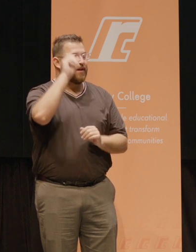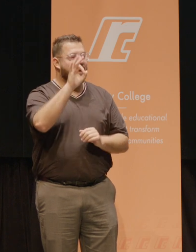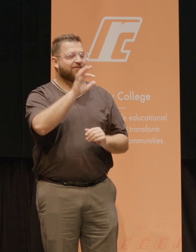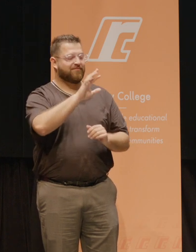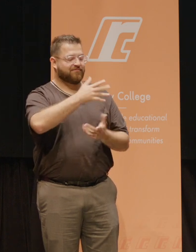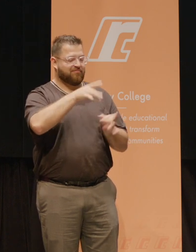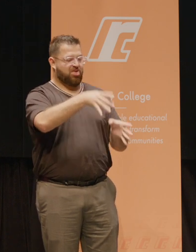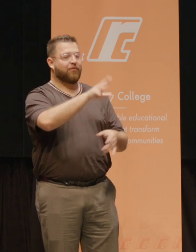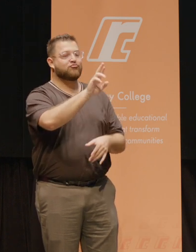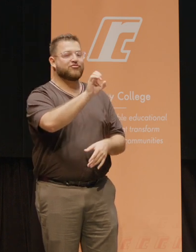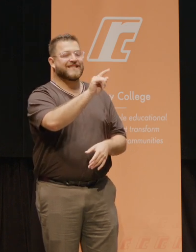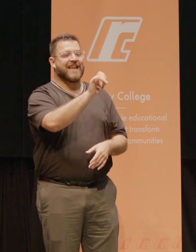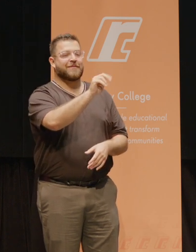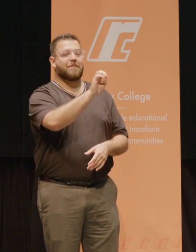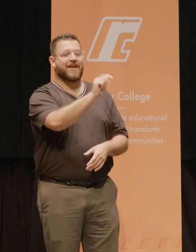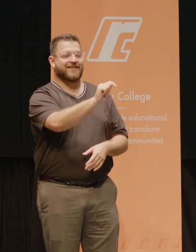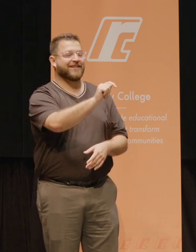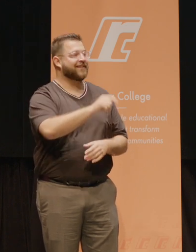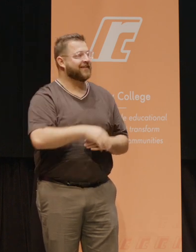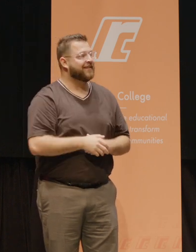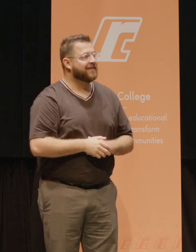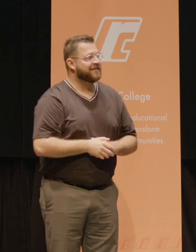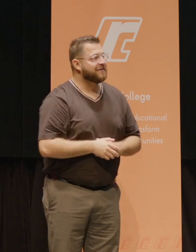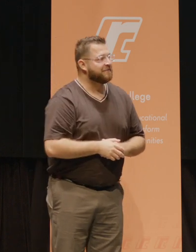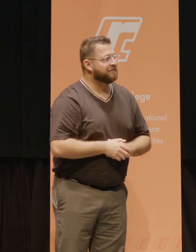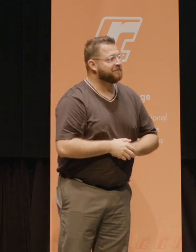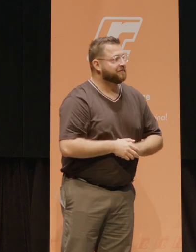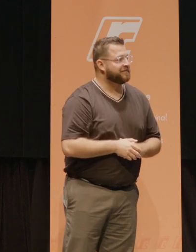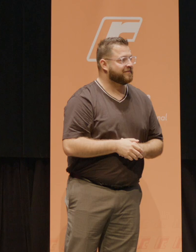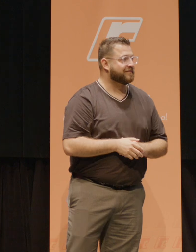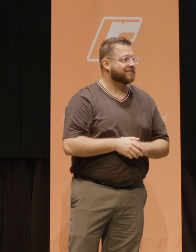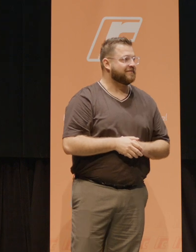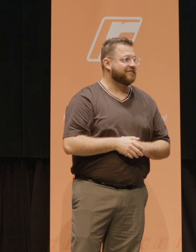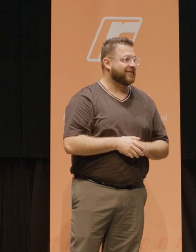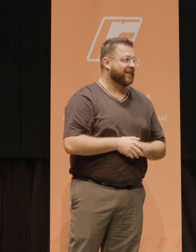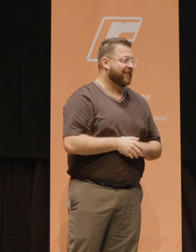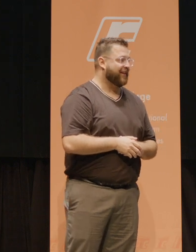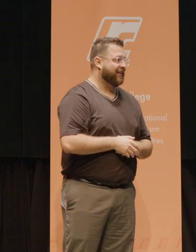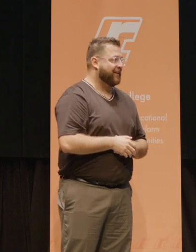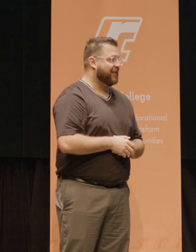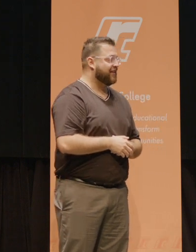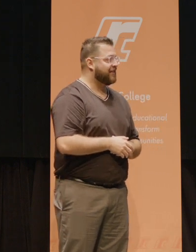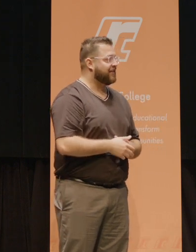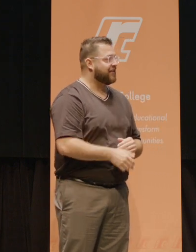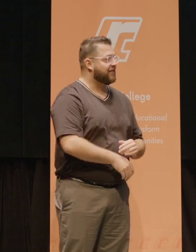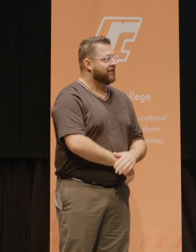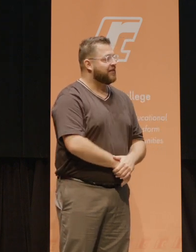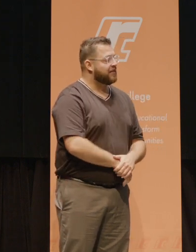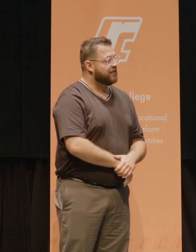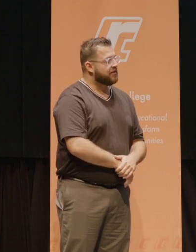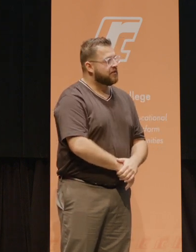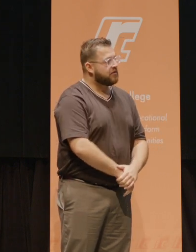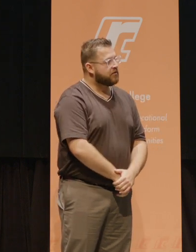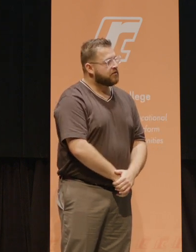that. Yes, and we have a little bit of time. We thought 30 minutes was going to be short. So Dr. Mercado,